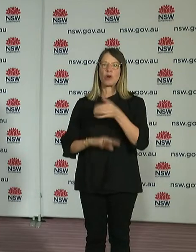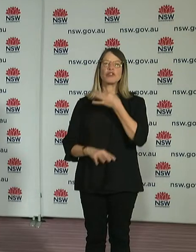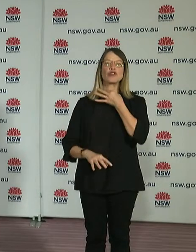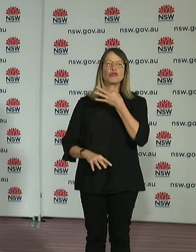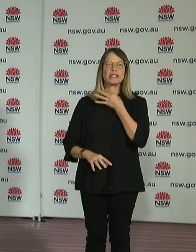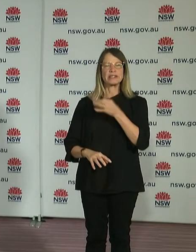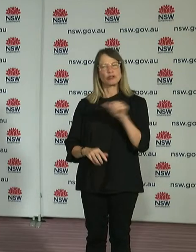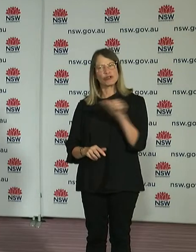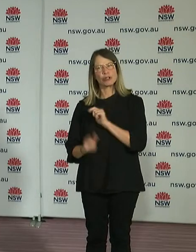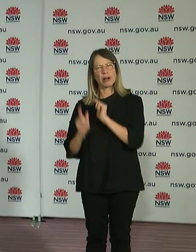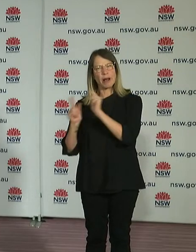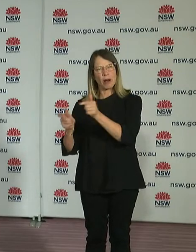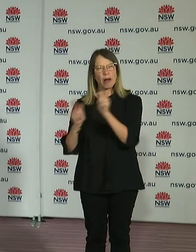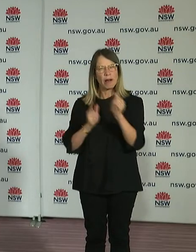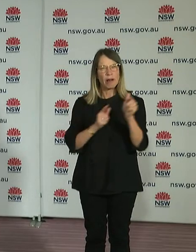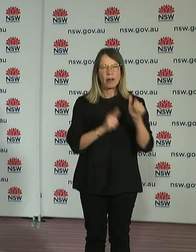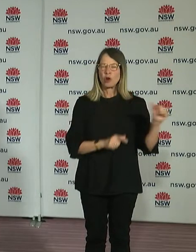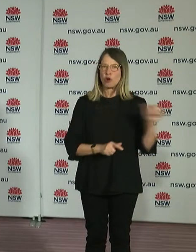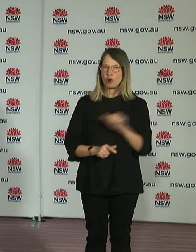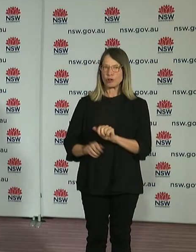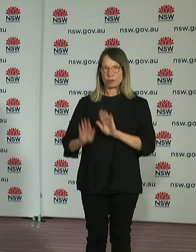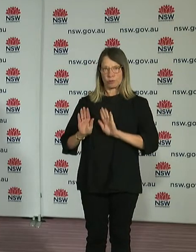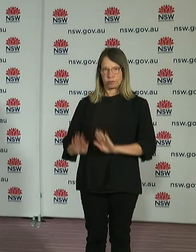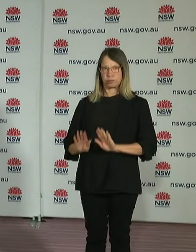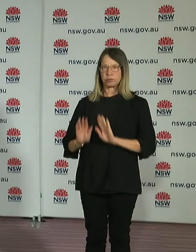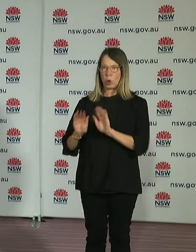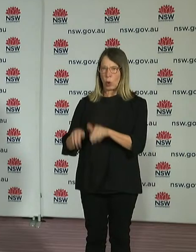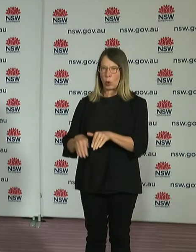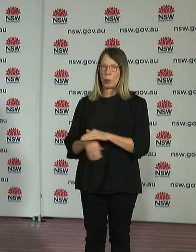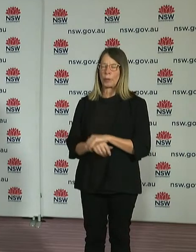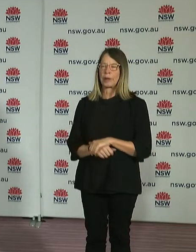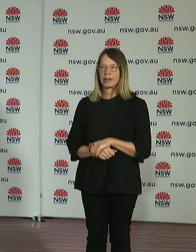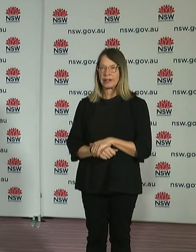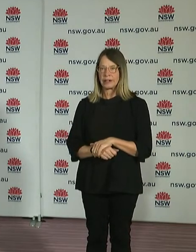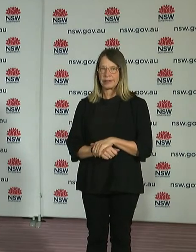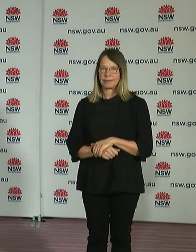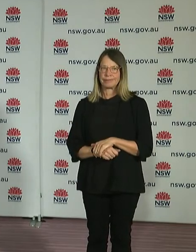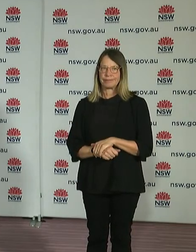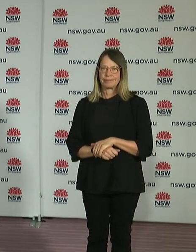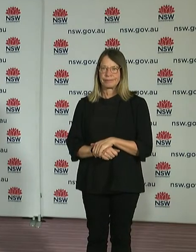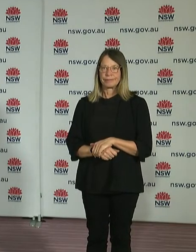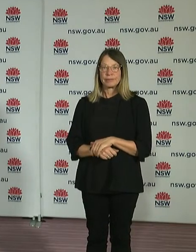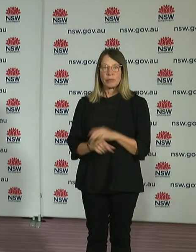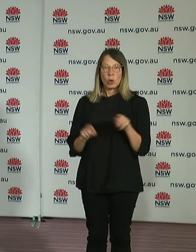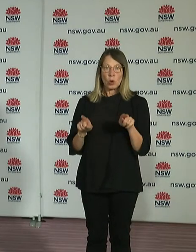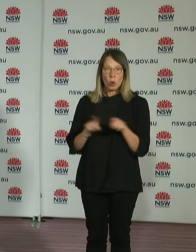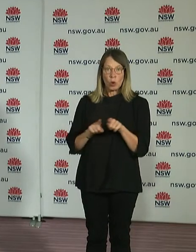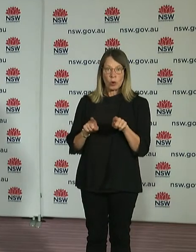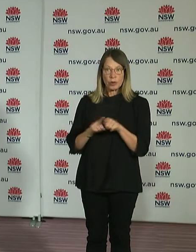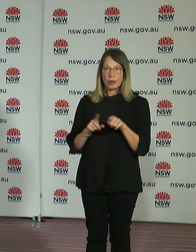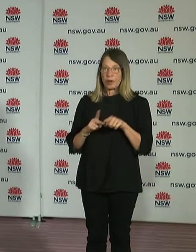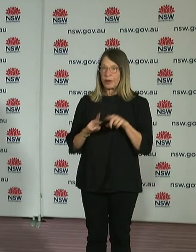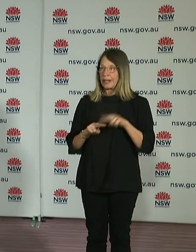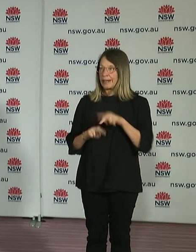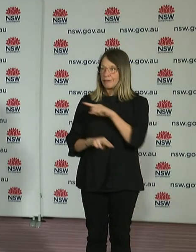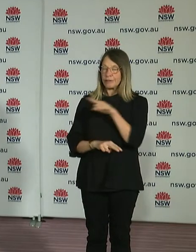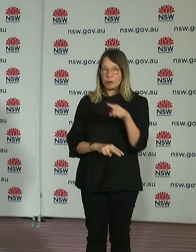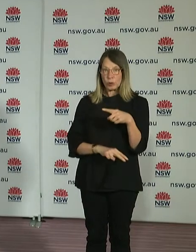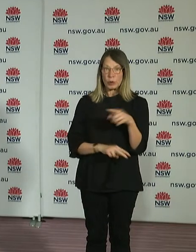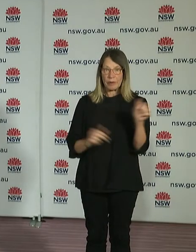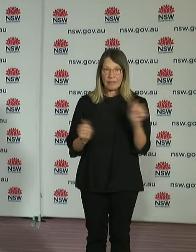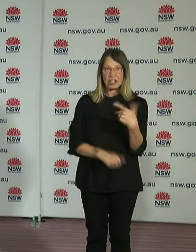the vaccination and whether when you're vaccinated and you do get breakthrough infections, whether you're less infectious, which we